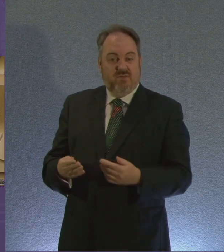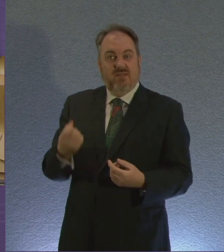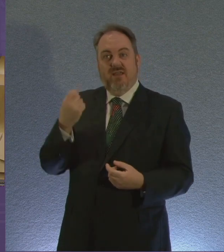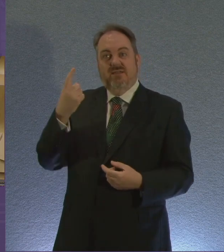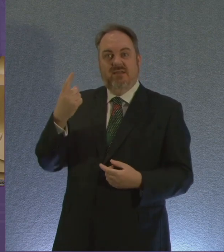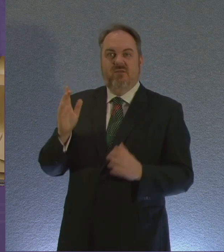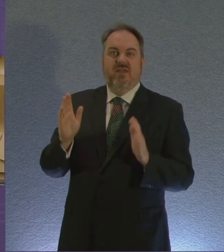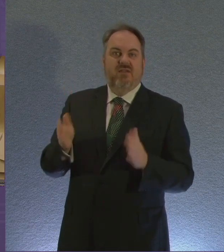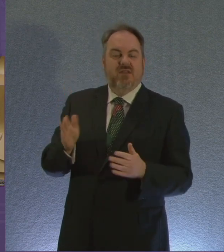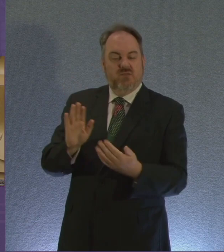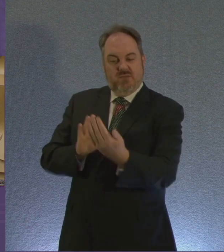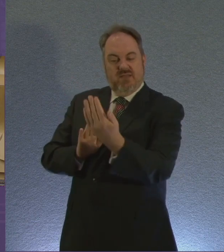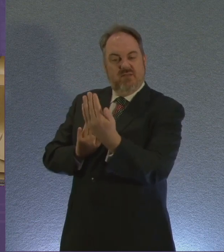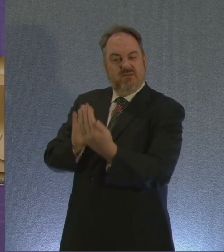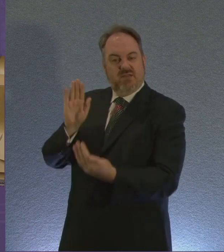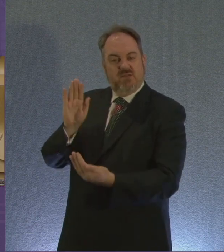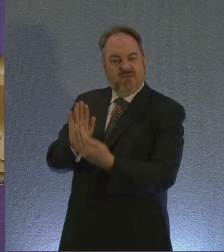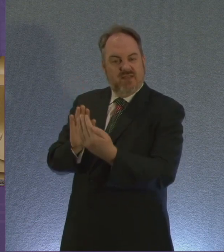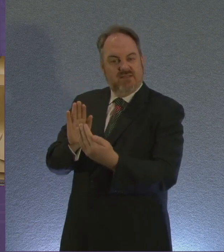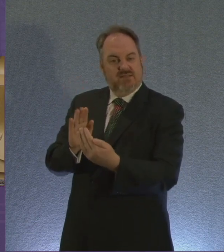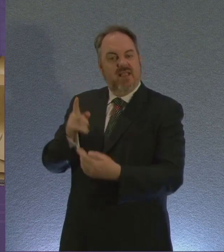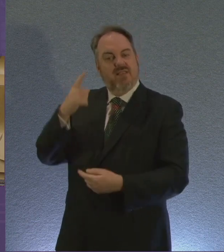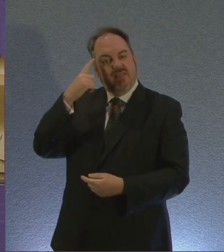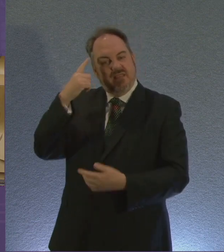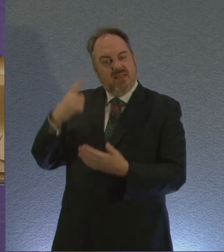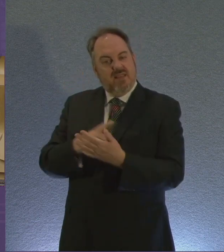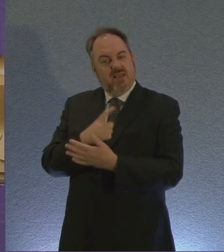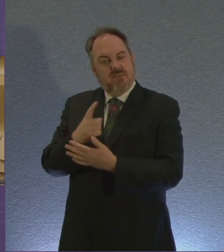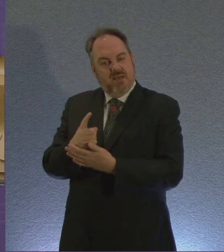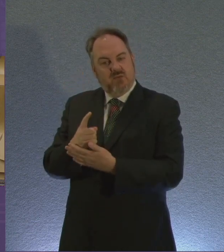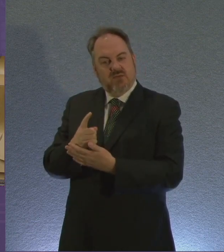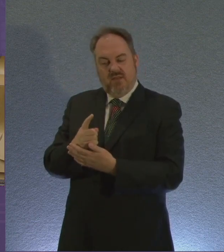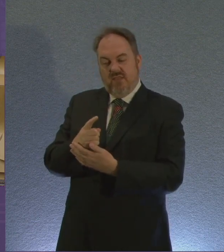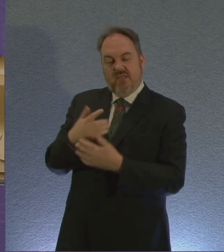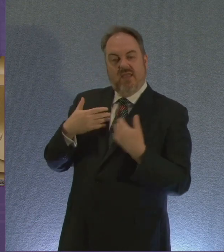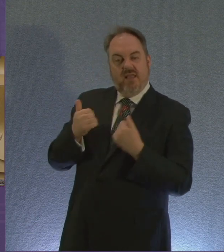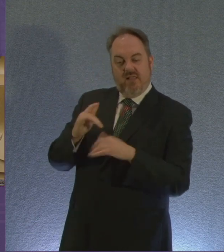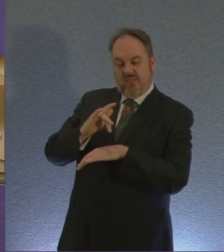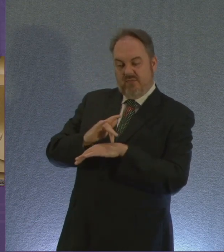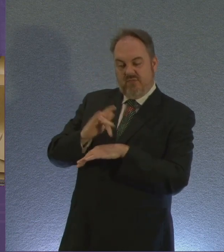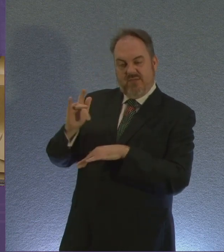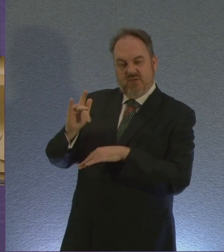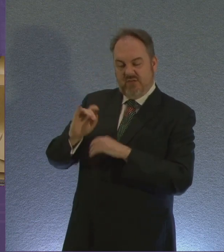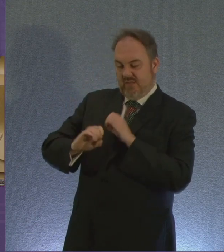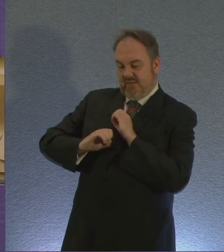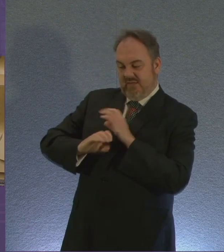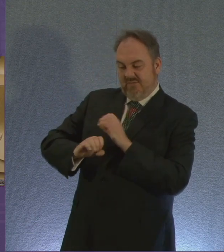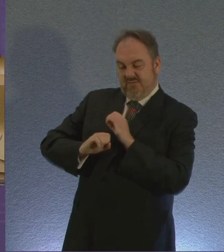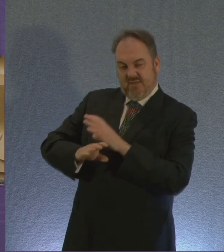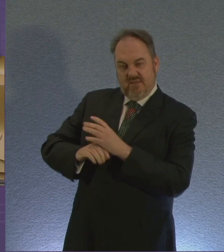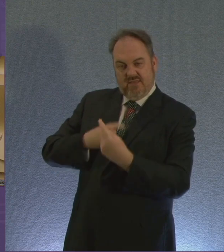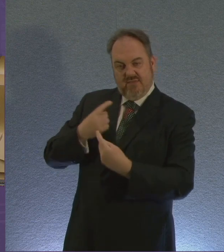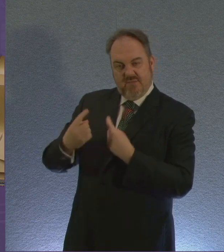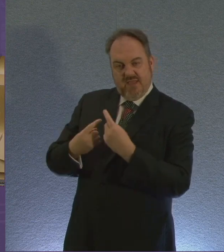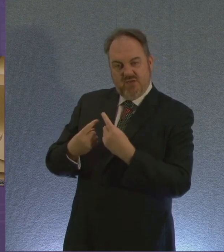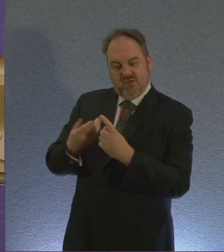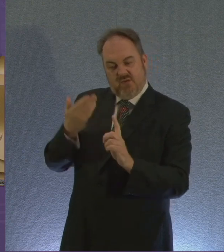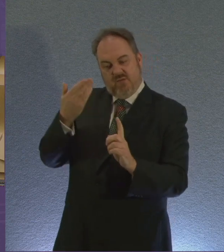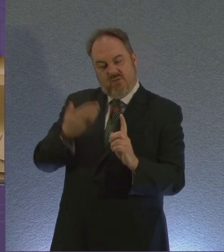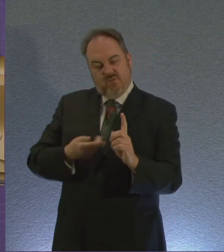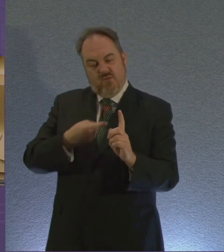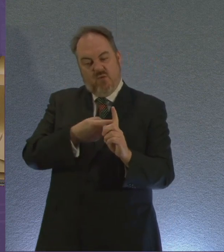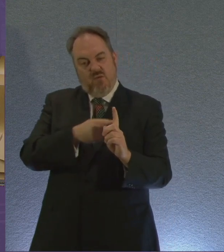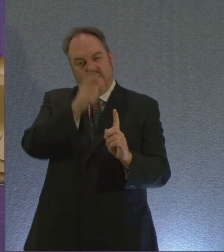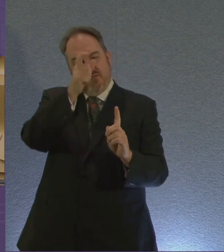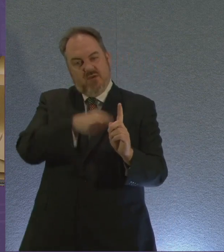basis of relationship between that client and that health professional. So that ability to have a trusted conversation with